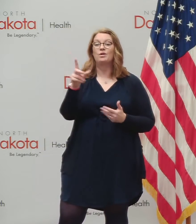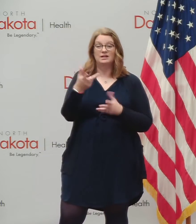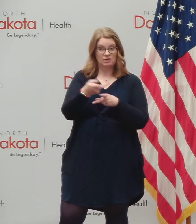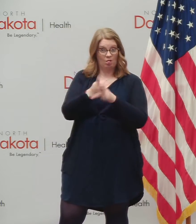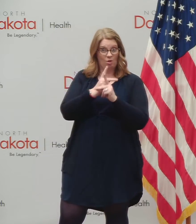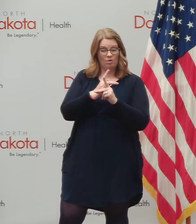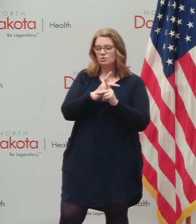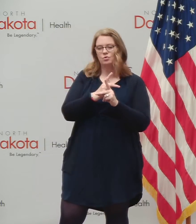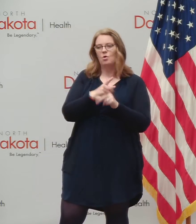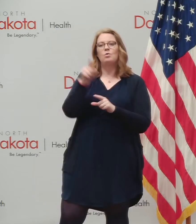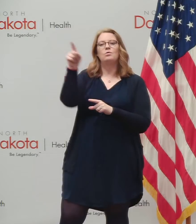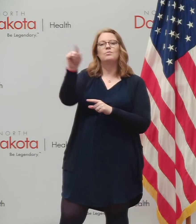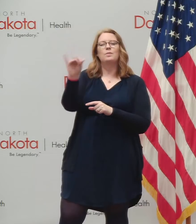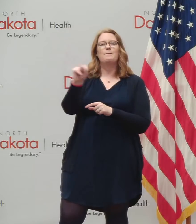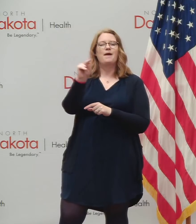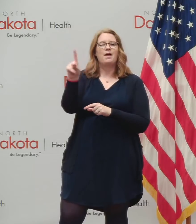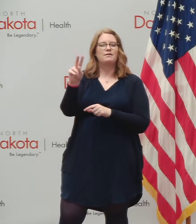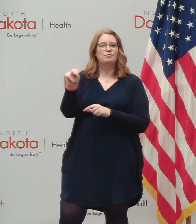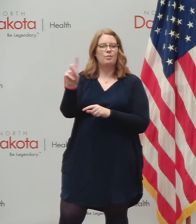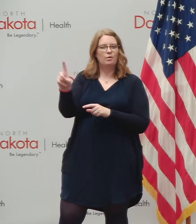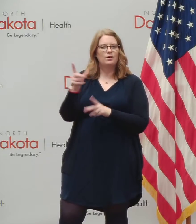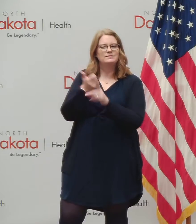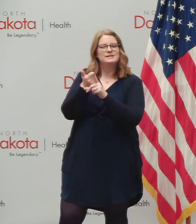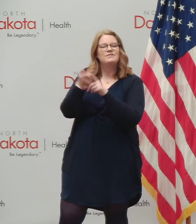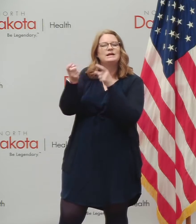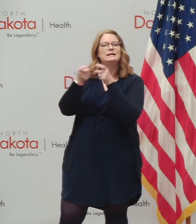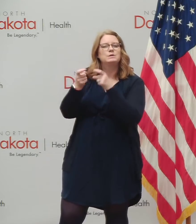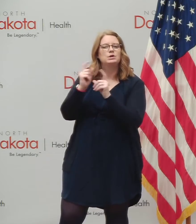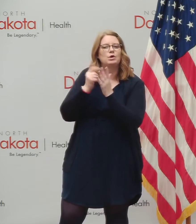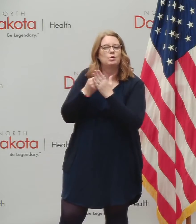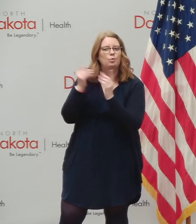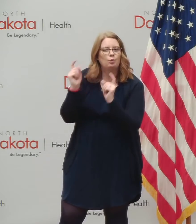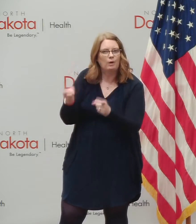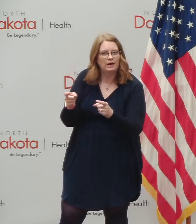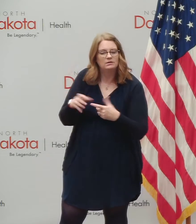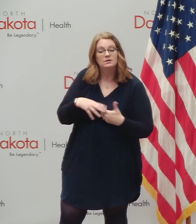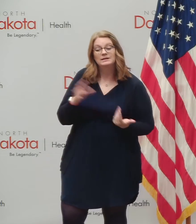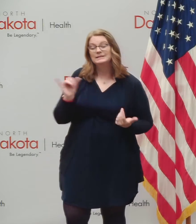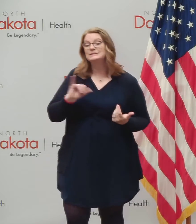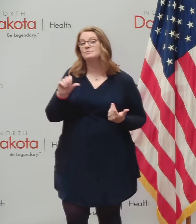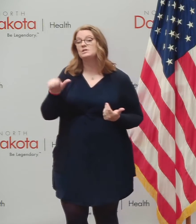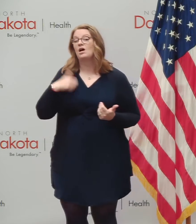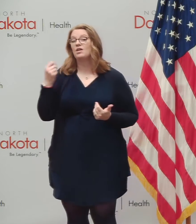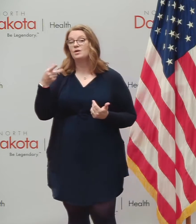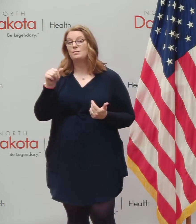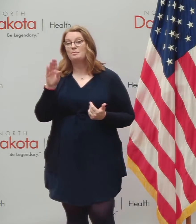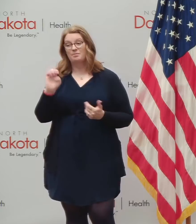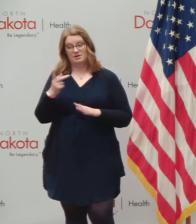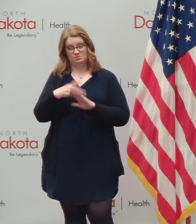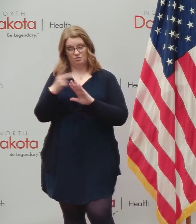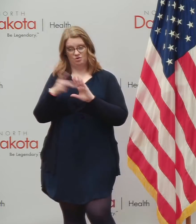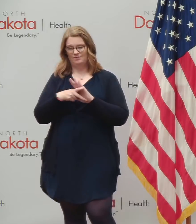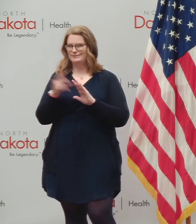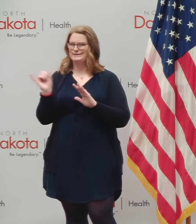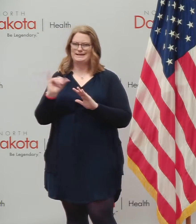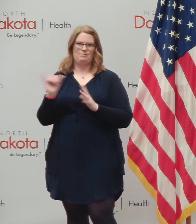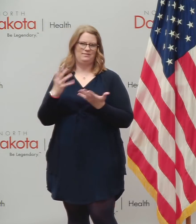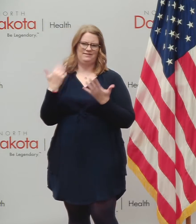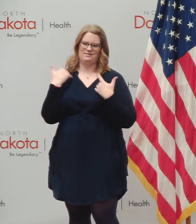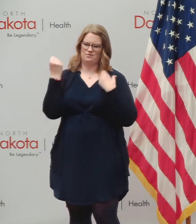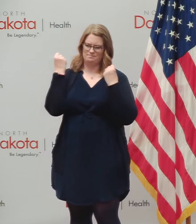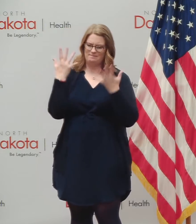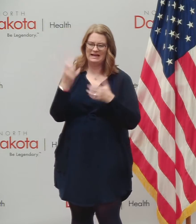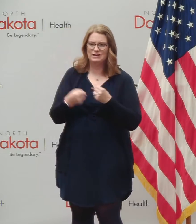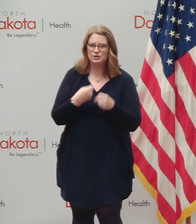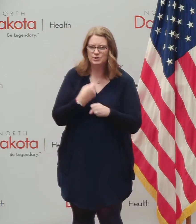is administering a grant, and like the other PACE programs that we've had in our state for decades, the